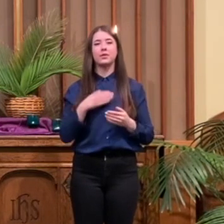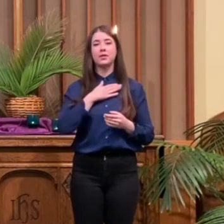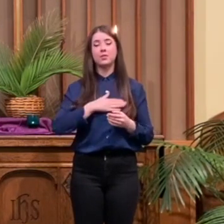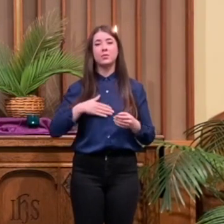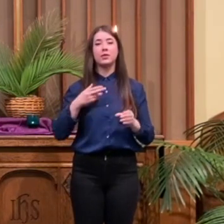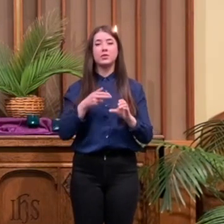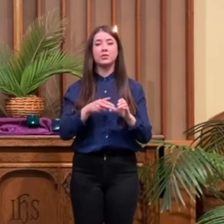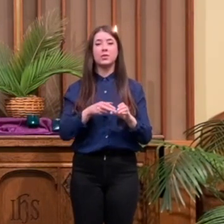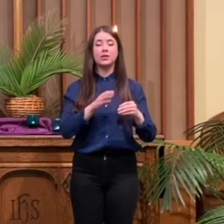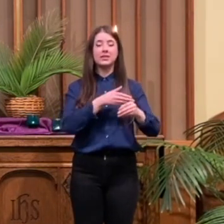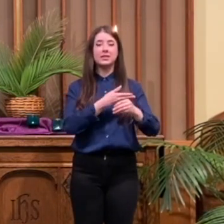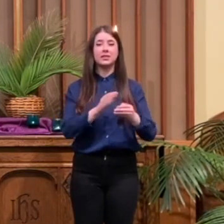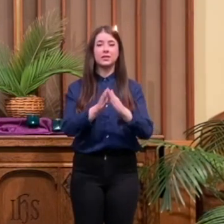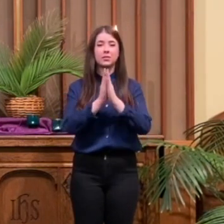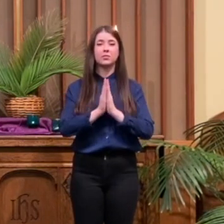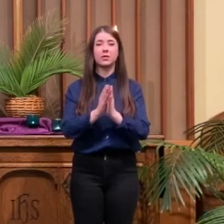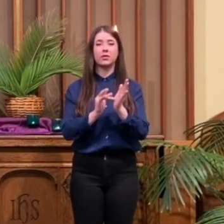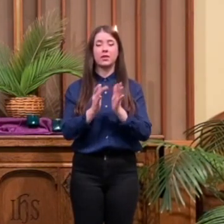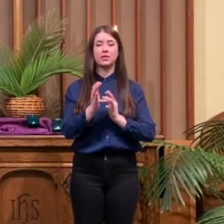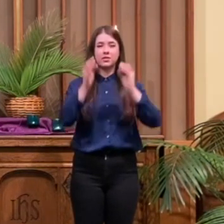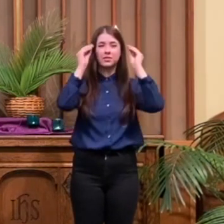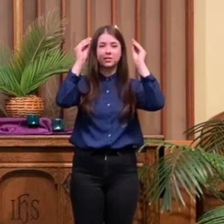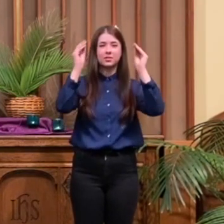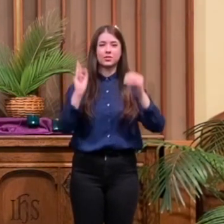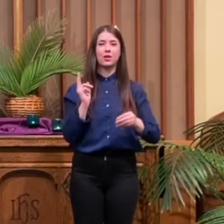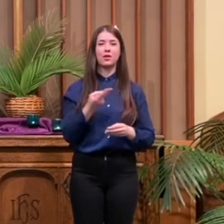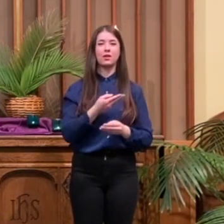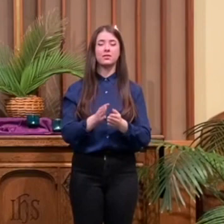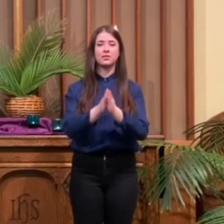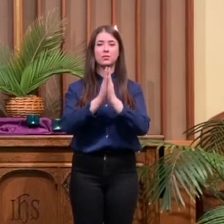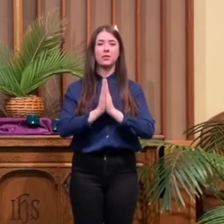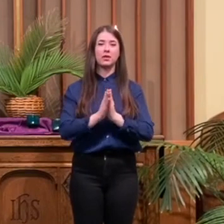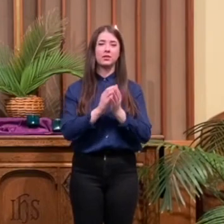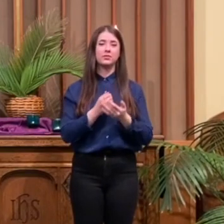please join me in singing the prayer that Jesus taught us to pray?